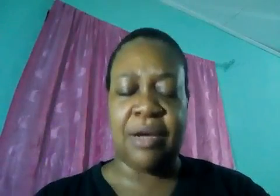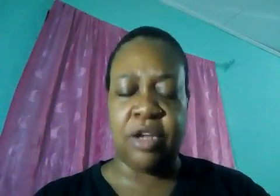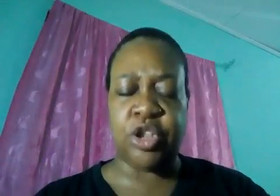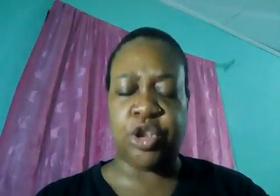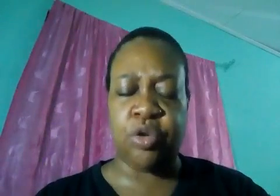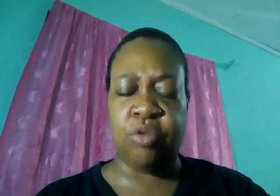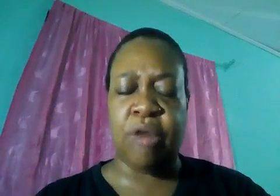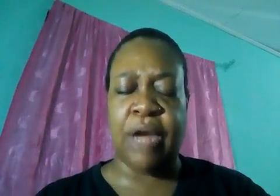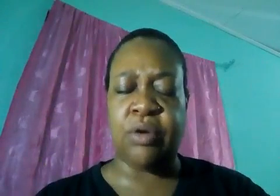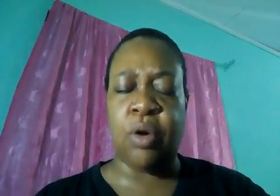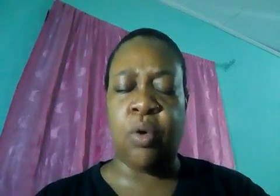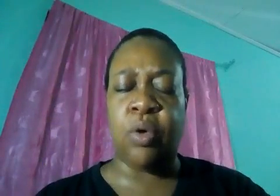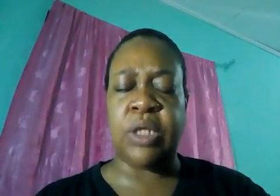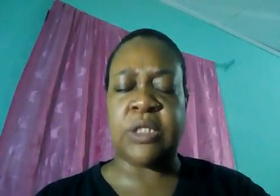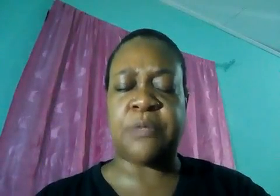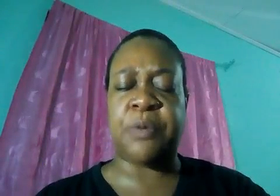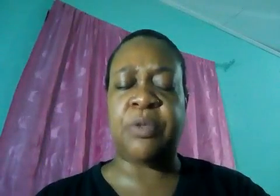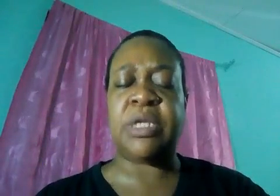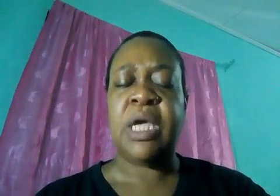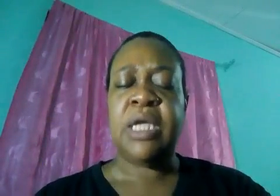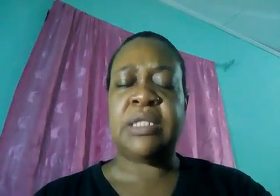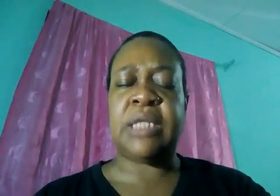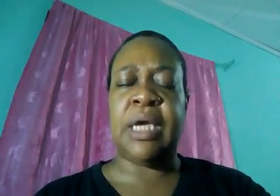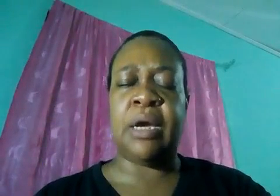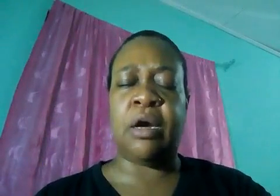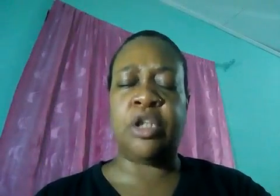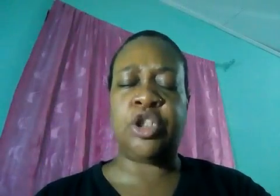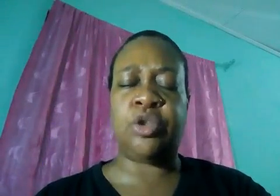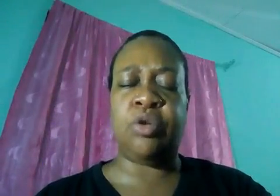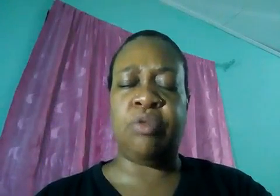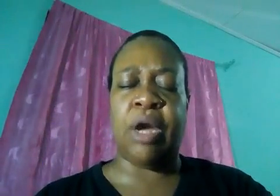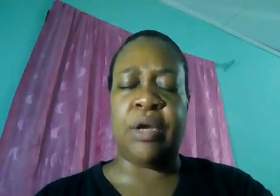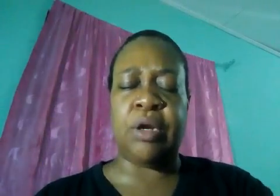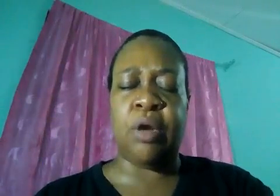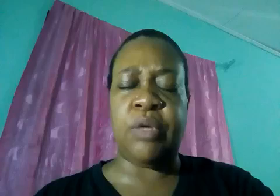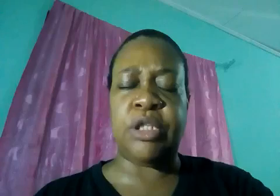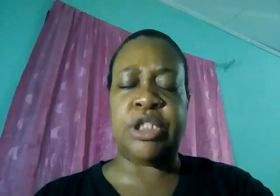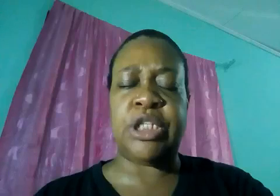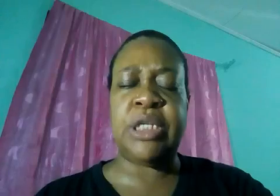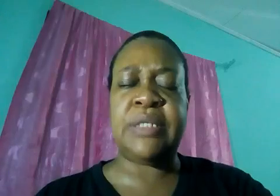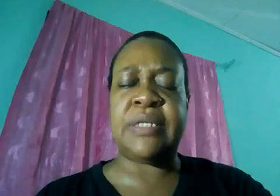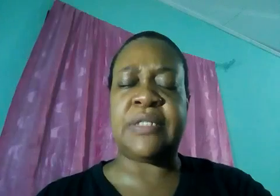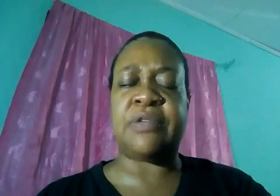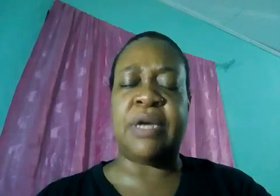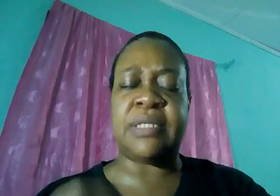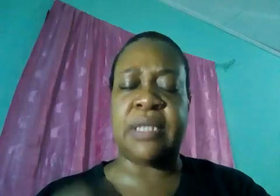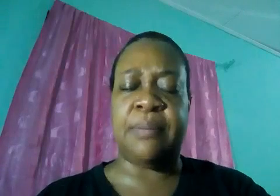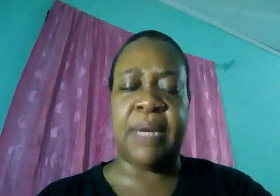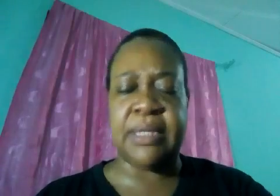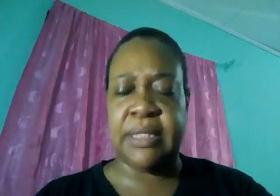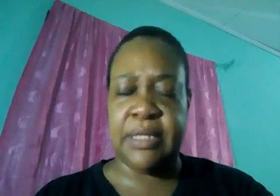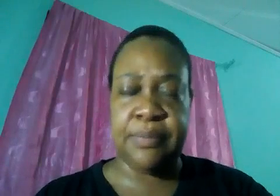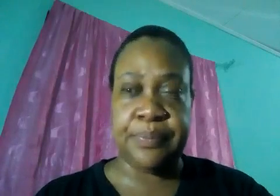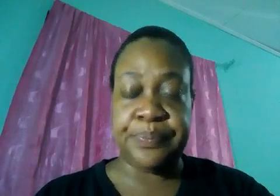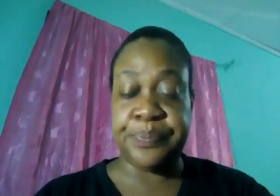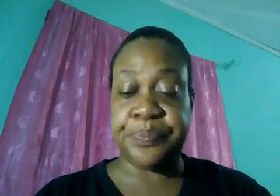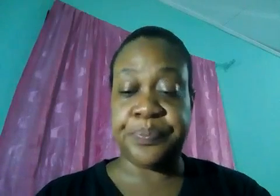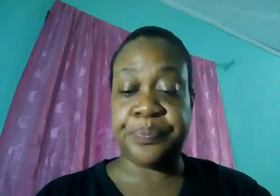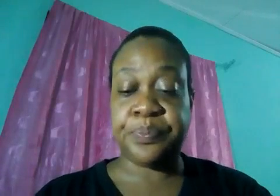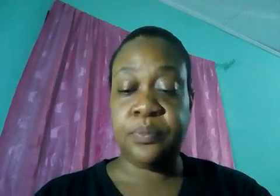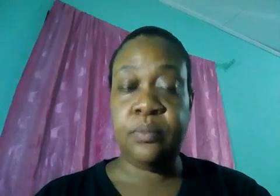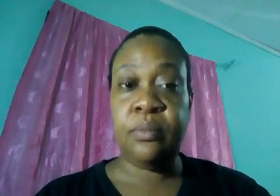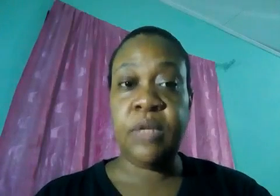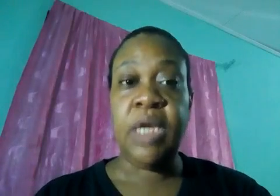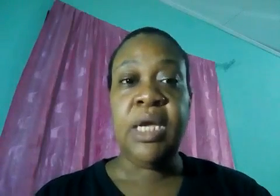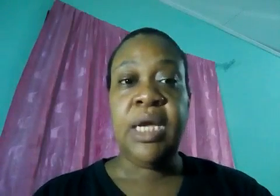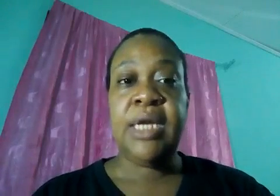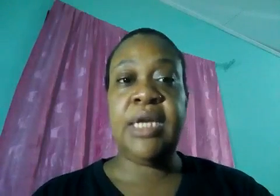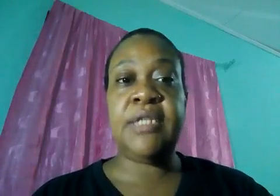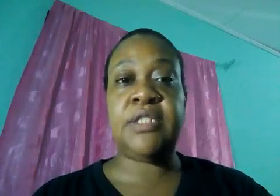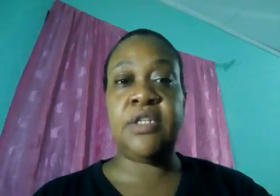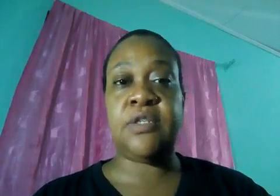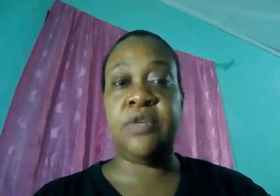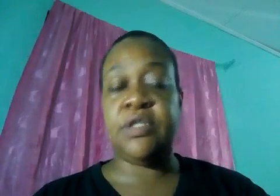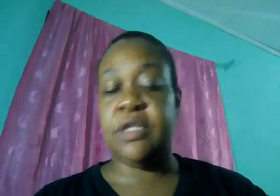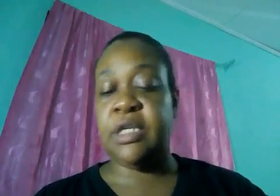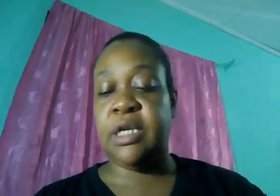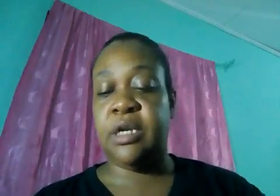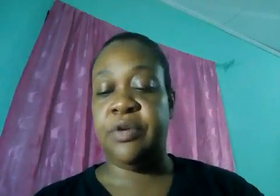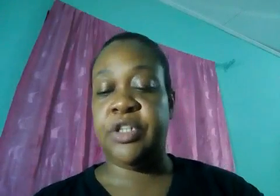control right now, Holy Spirit. Take control right now in Jesus Christ Almighty. Let us just go into the declaration right